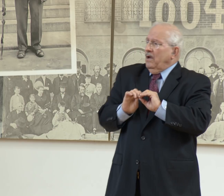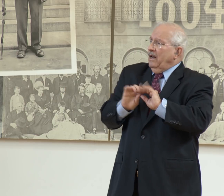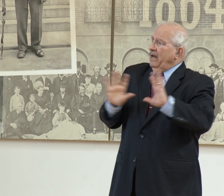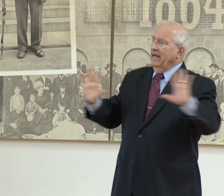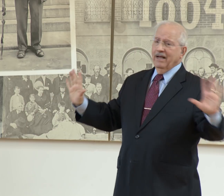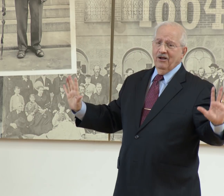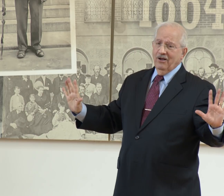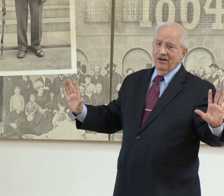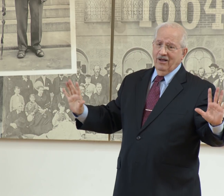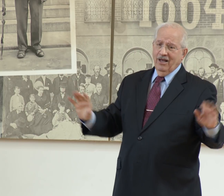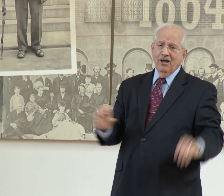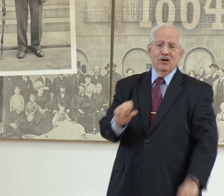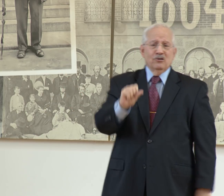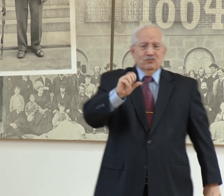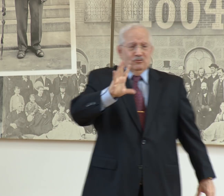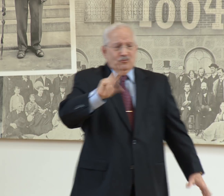was so masterful,